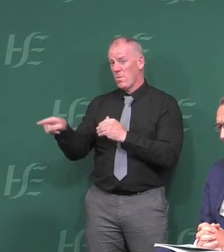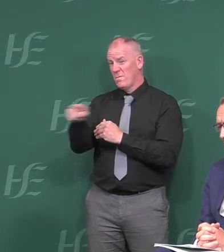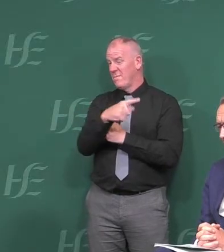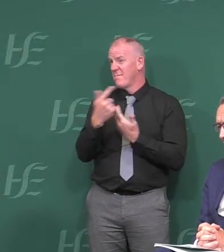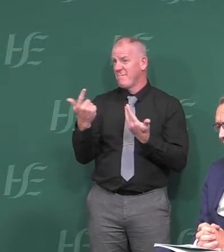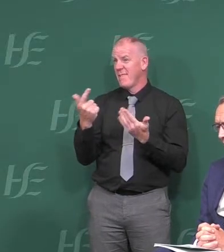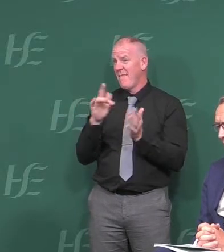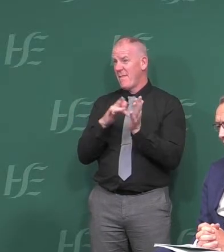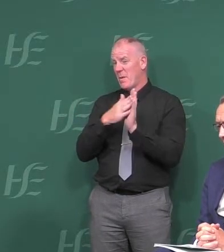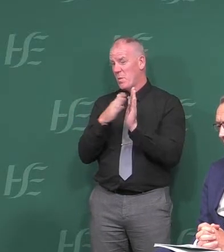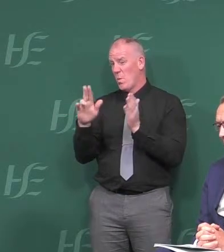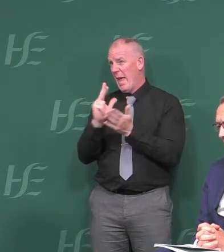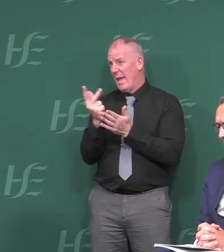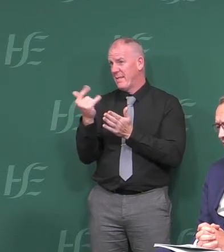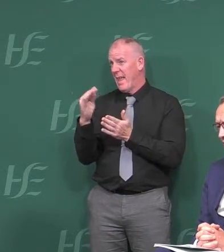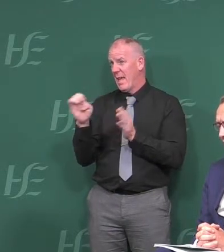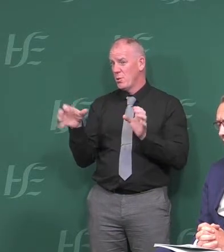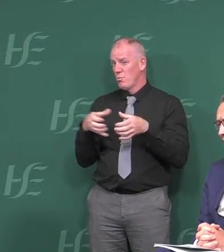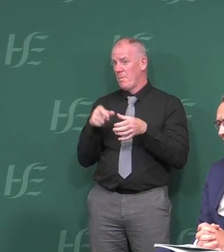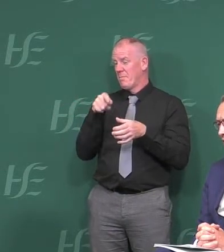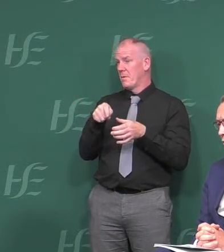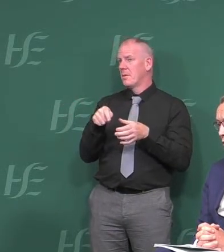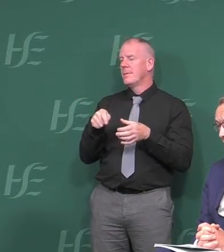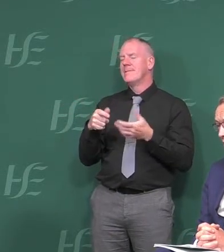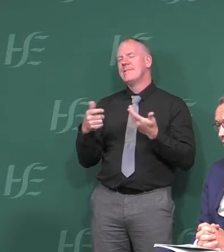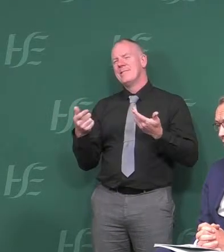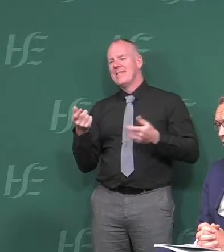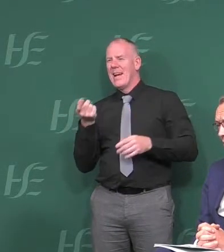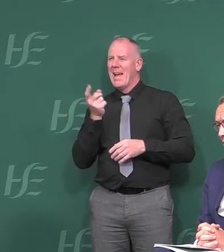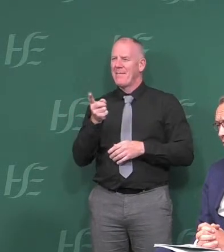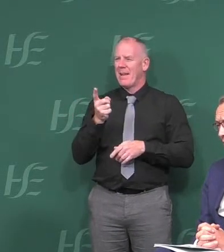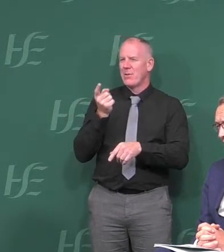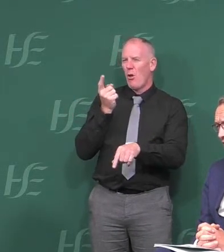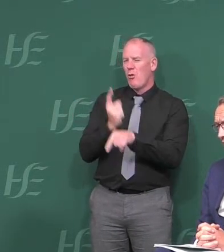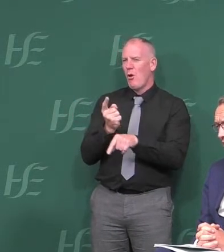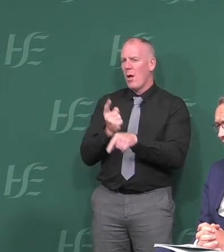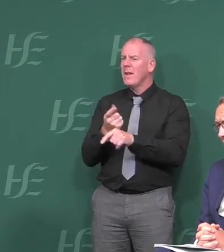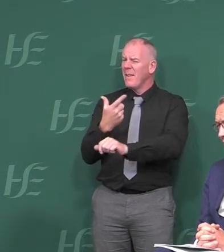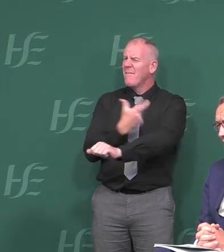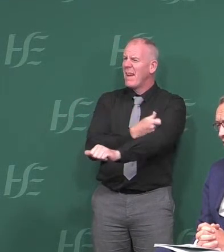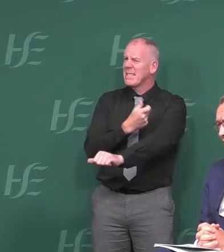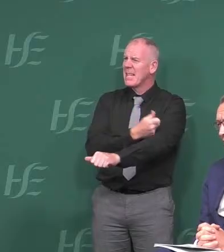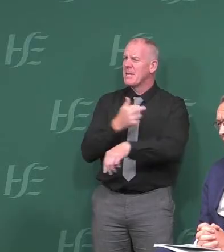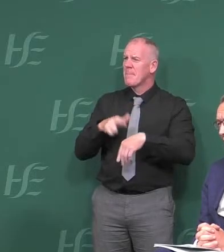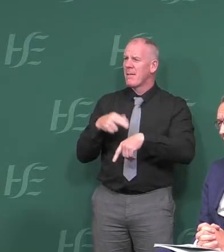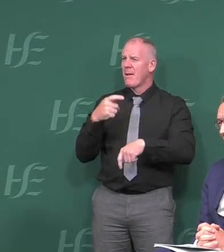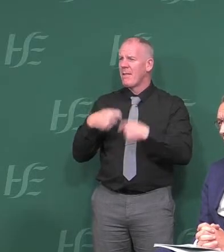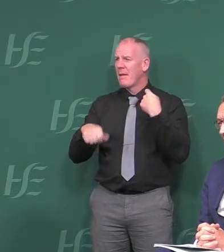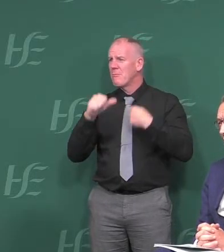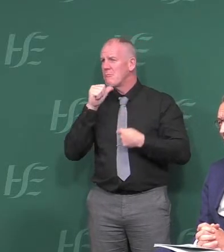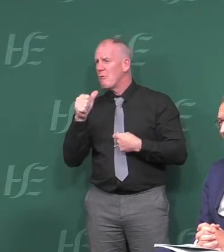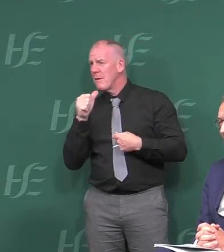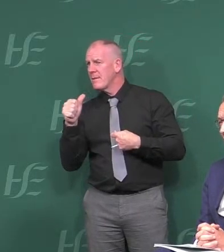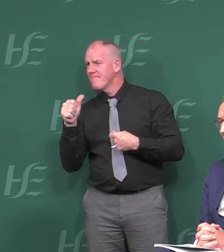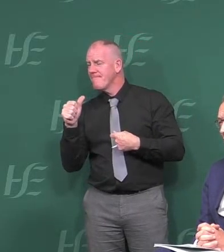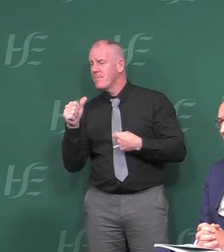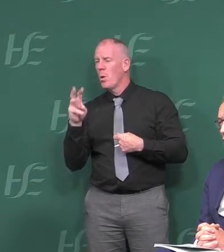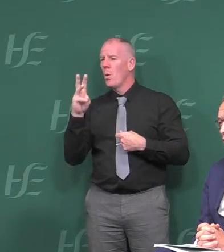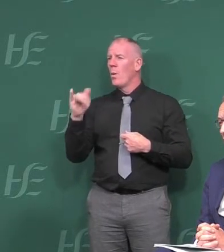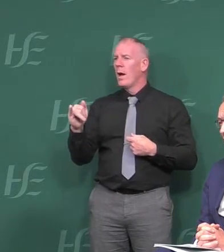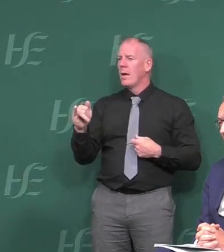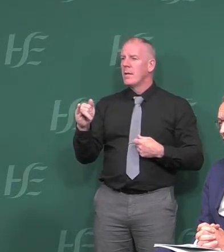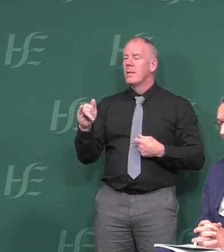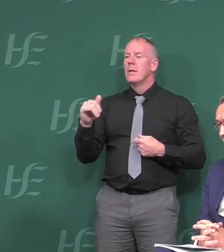15-year-olds are healthy, the balance of advice would be to vaccinate because thankfully,